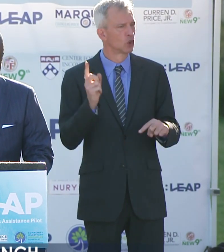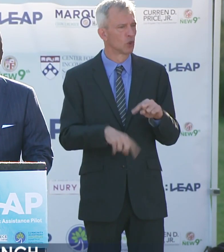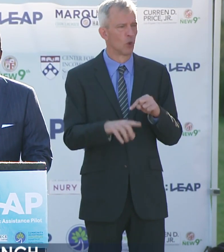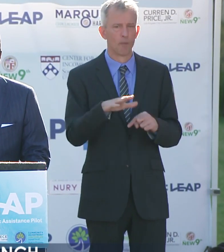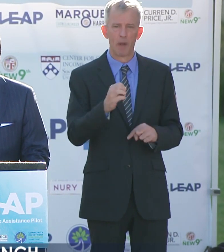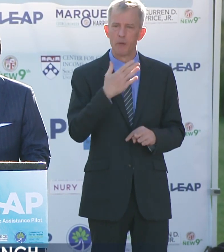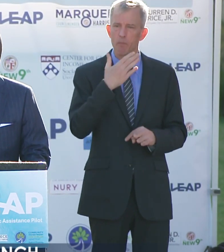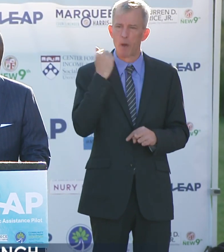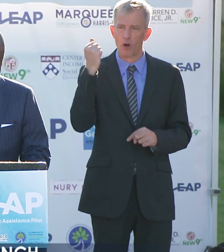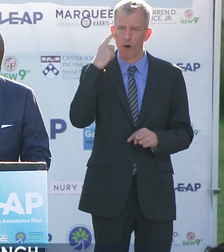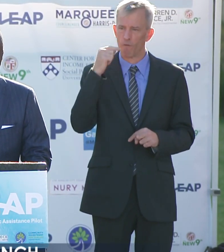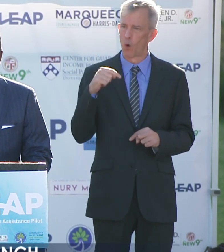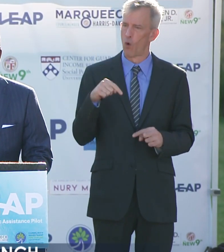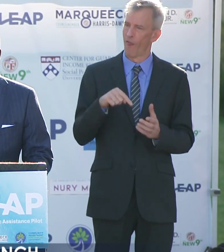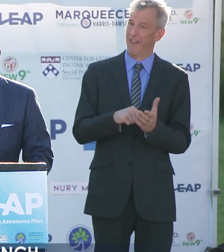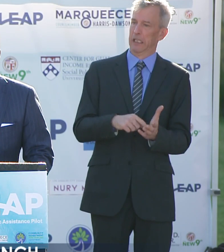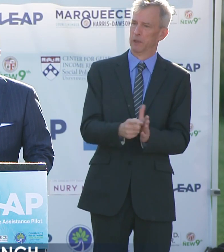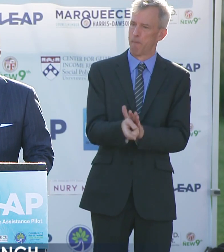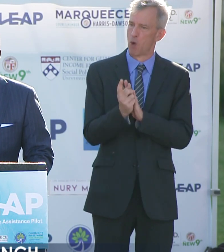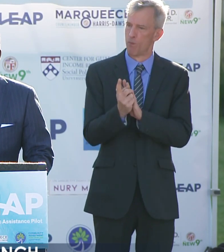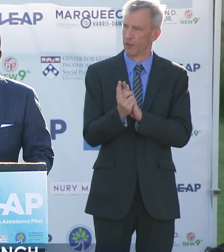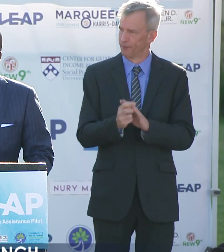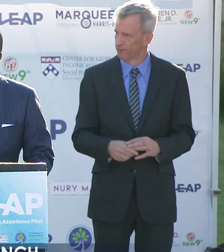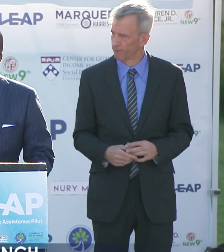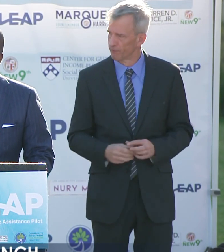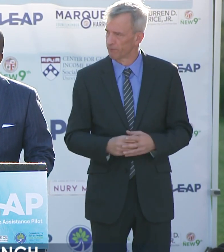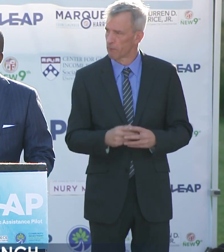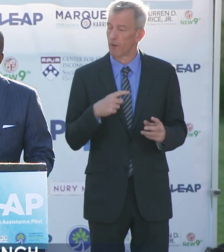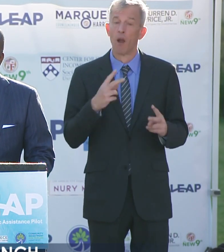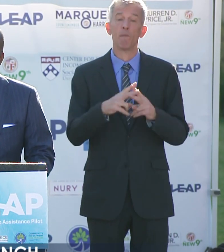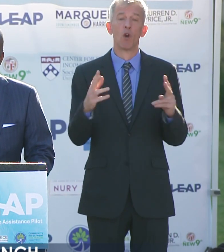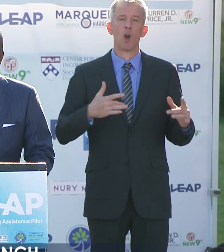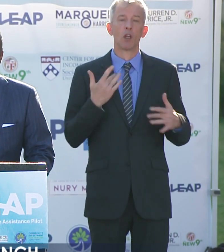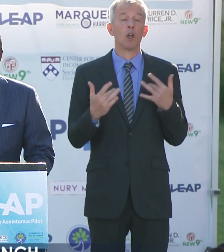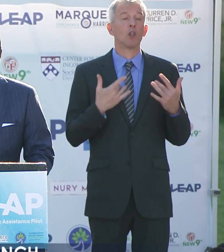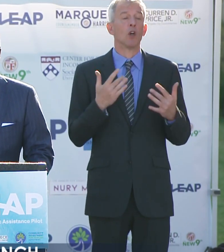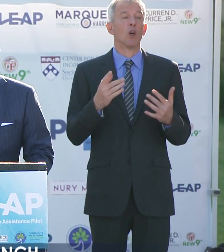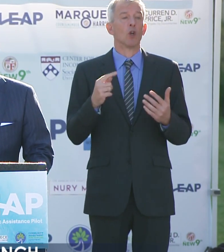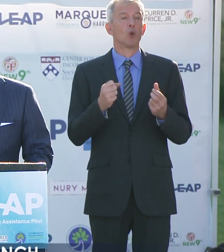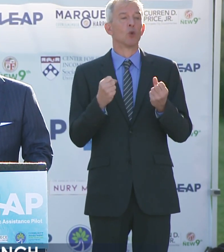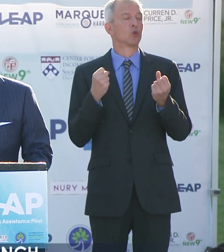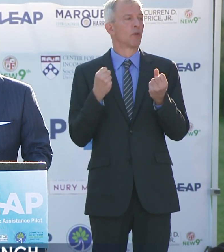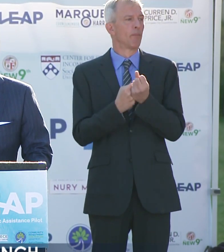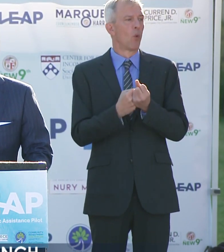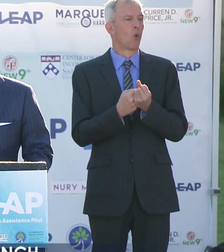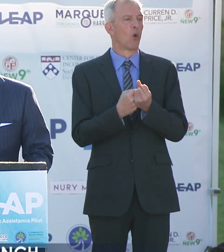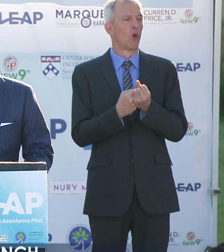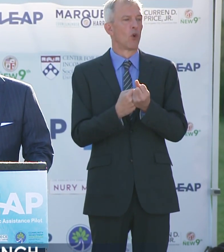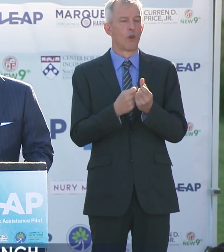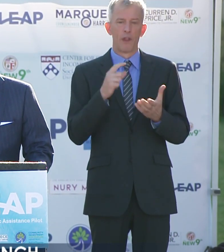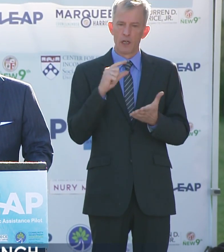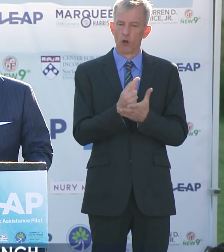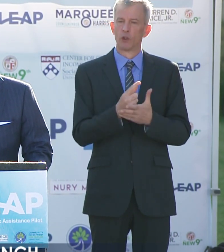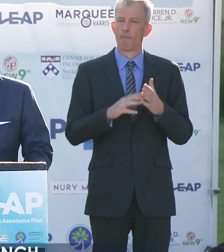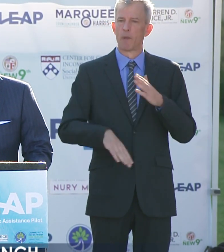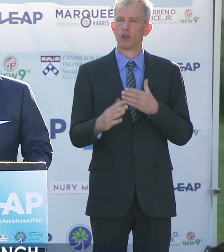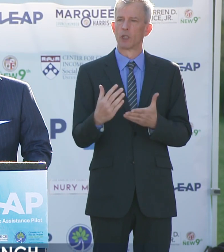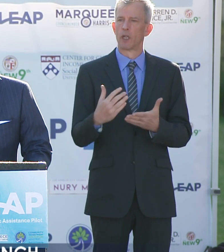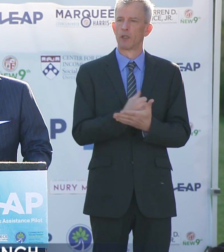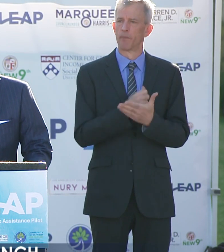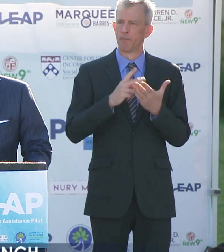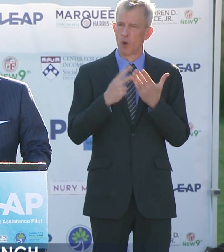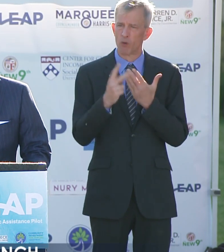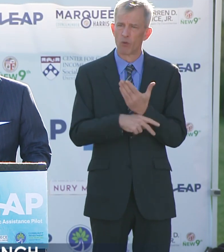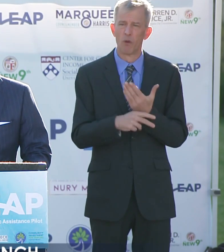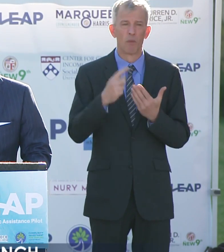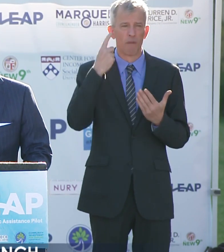better for these moments this morning. I'm very excited to support the Guaranteed Basic Income